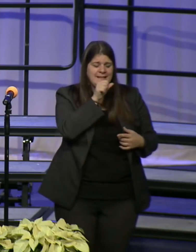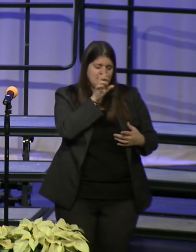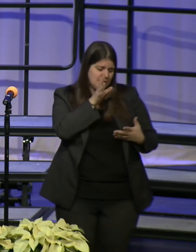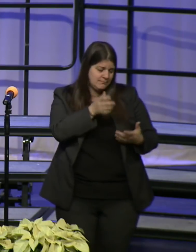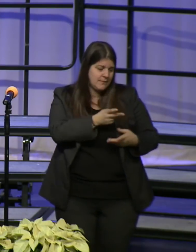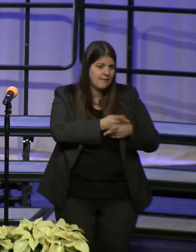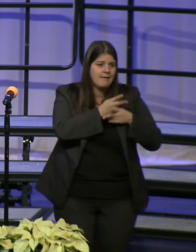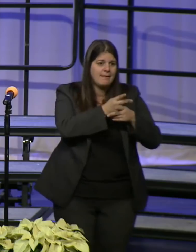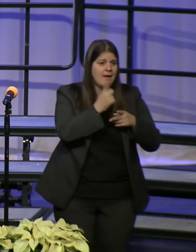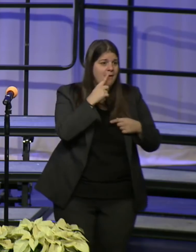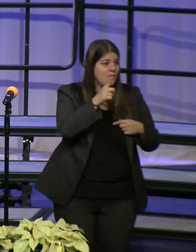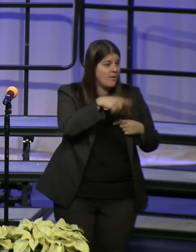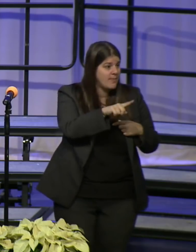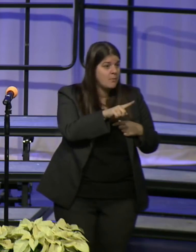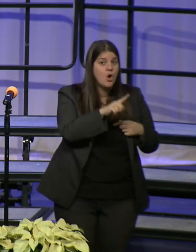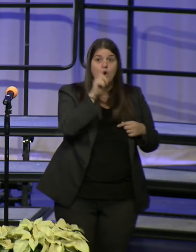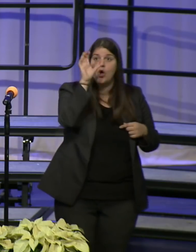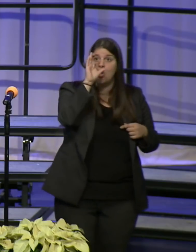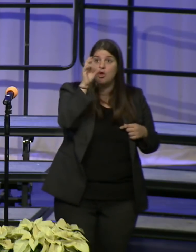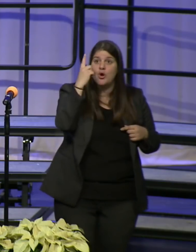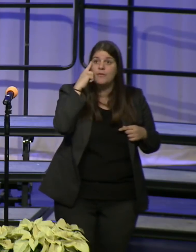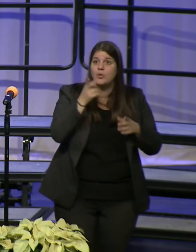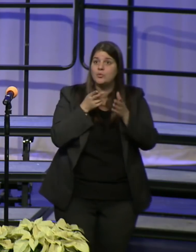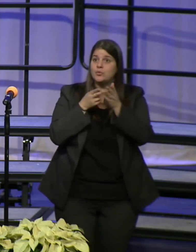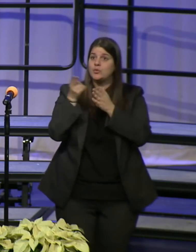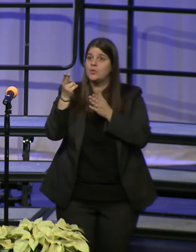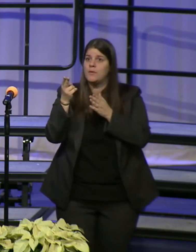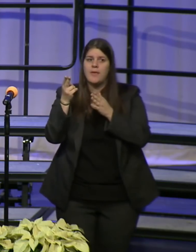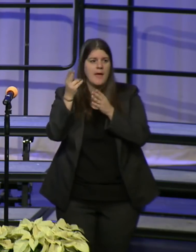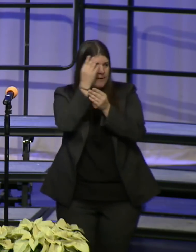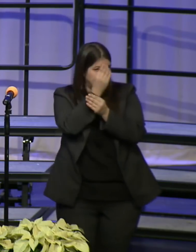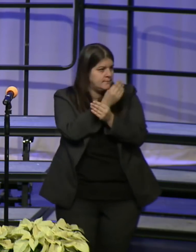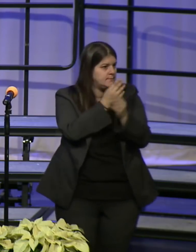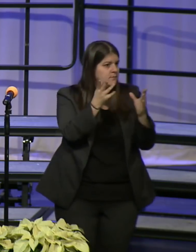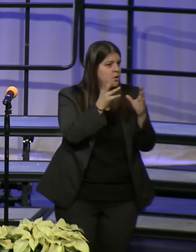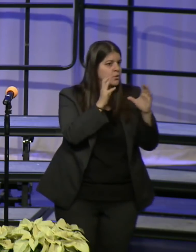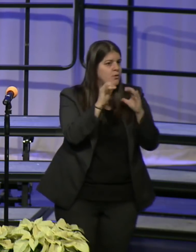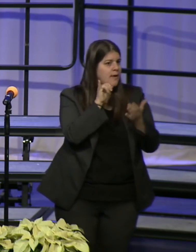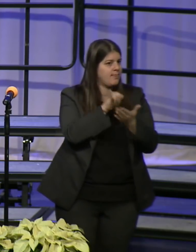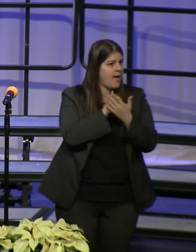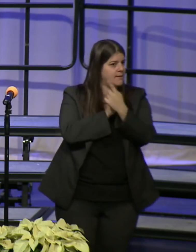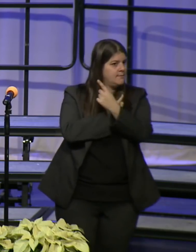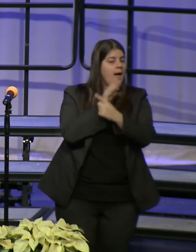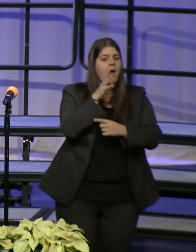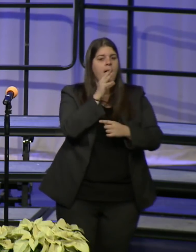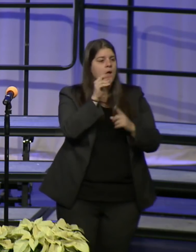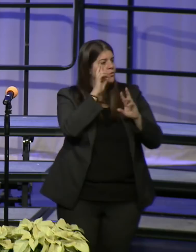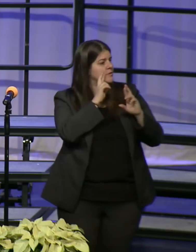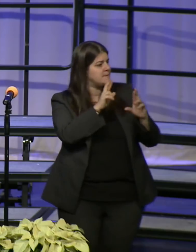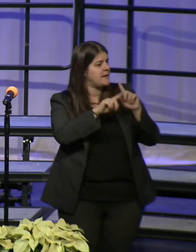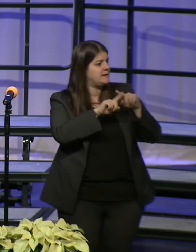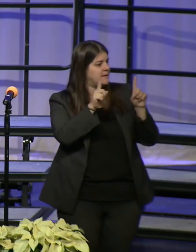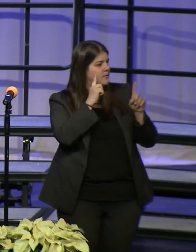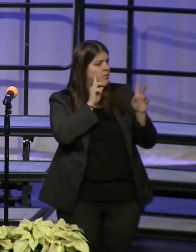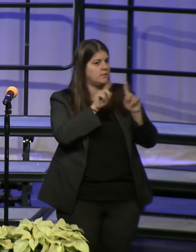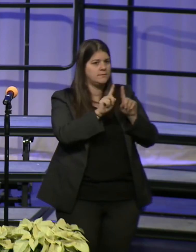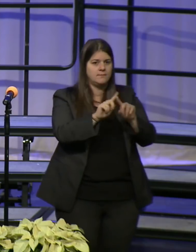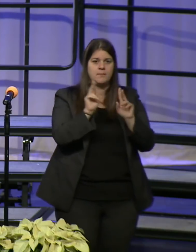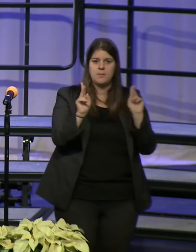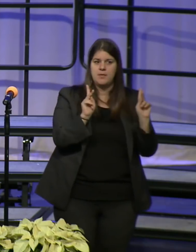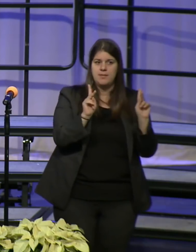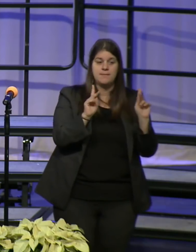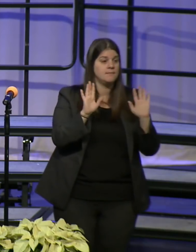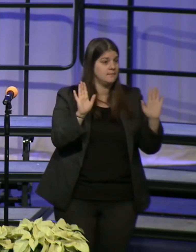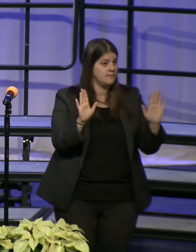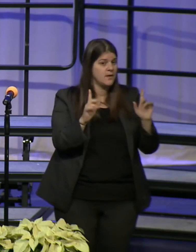truth and communicate it, and respect differences among people. To all of you in the audience,